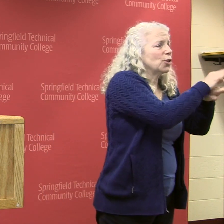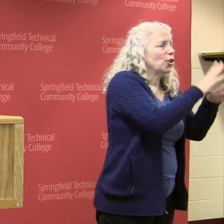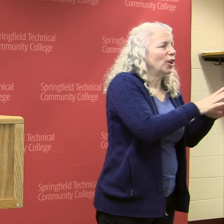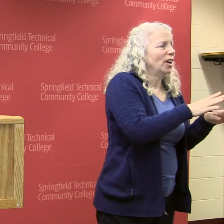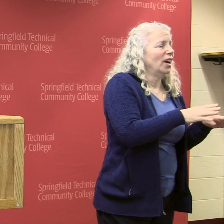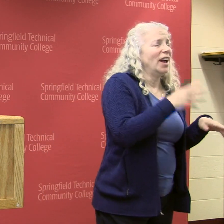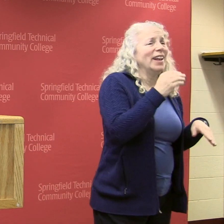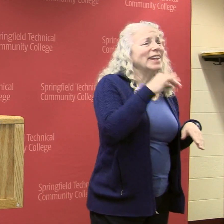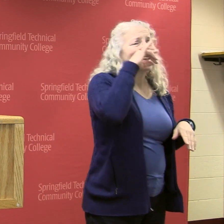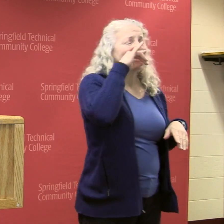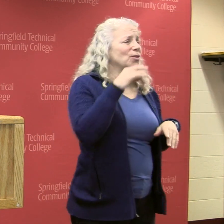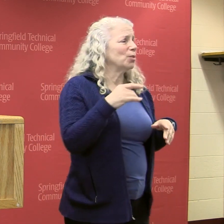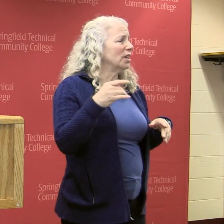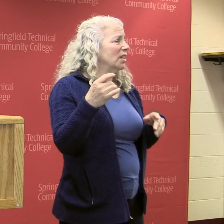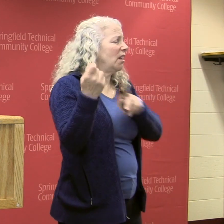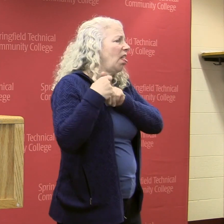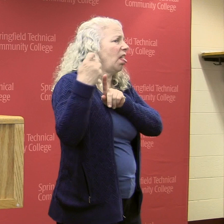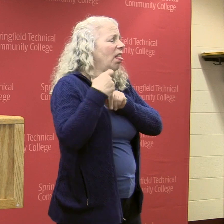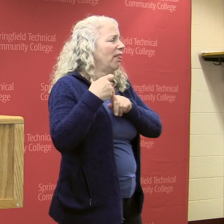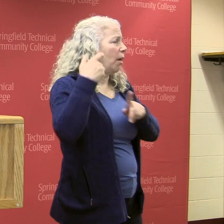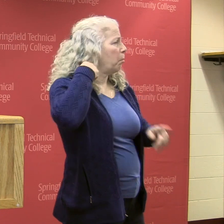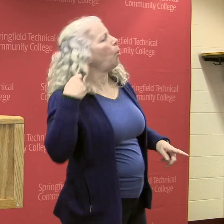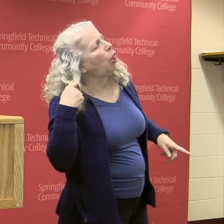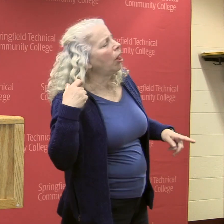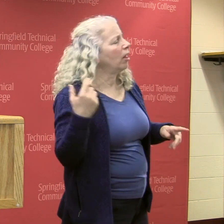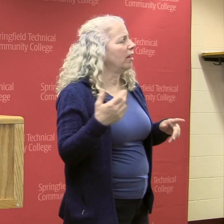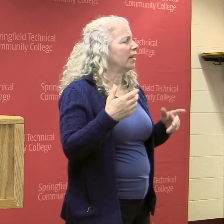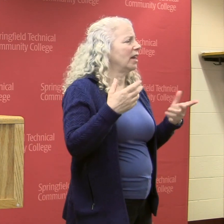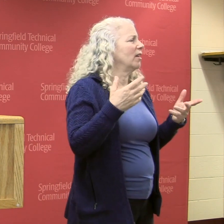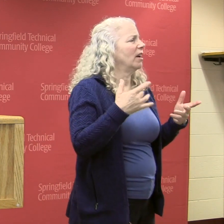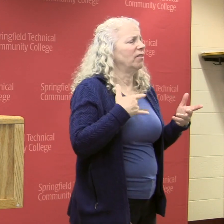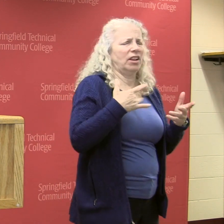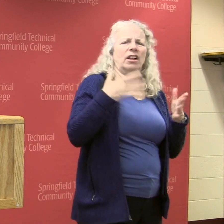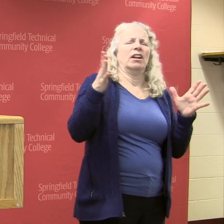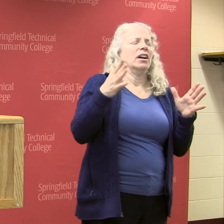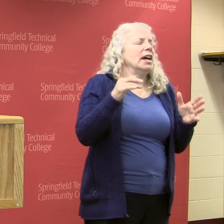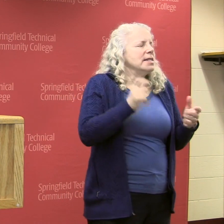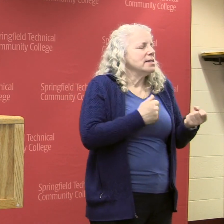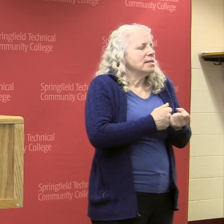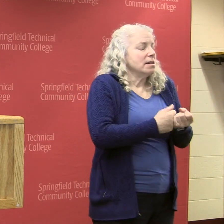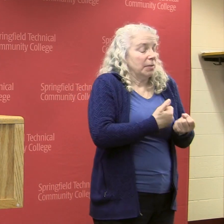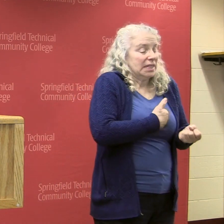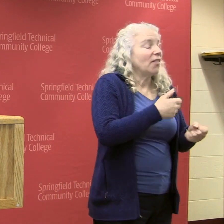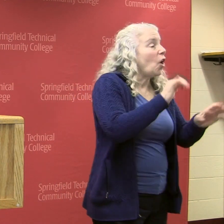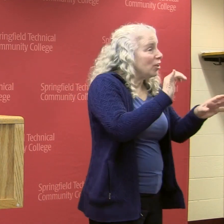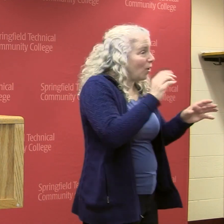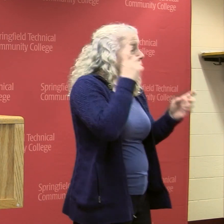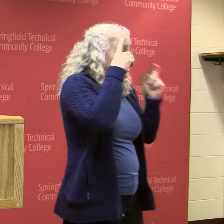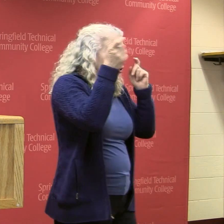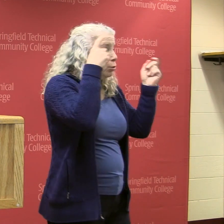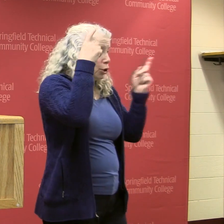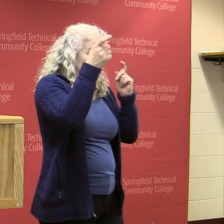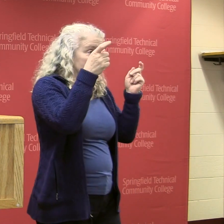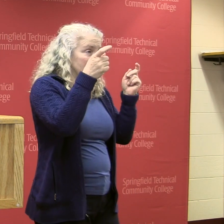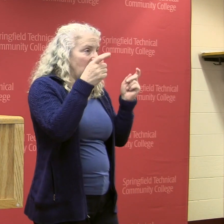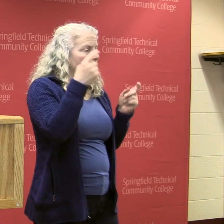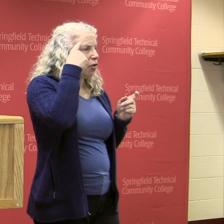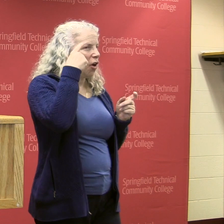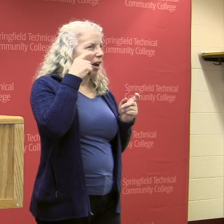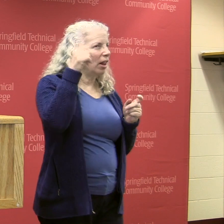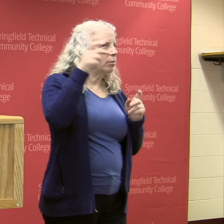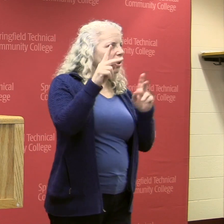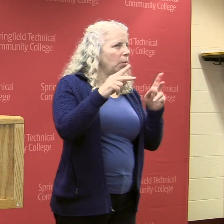make nasty comments. It wouldn't stop. I needed to stick up for myself. I was having delusions. I felt like people were